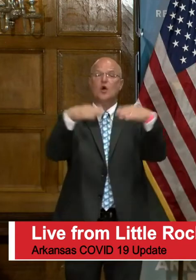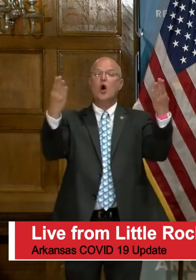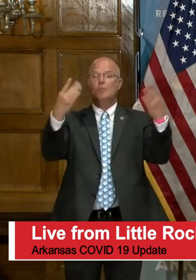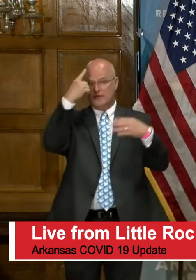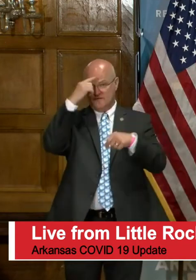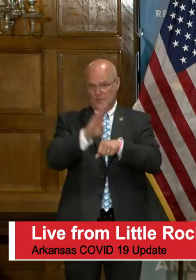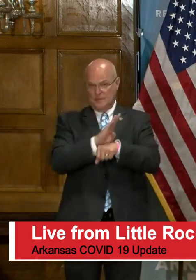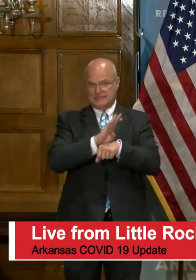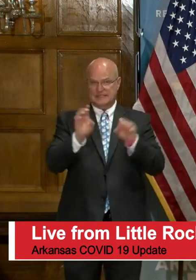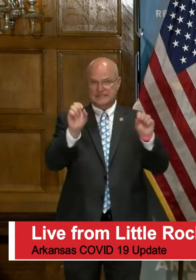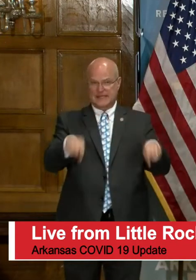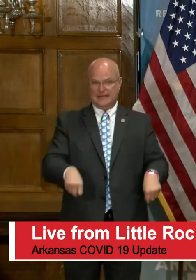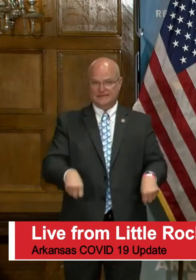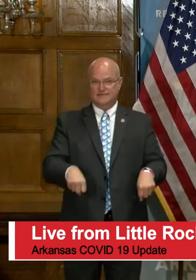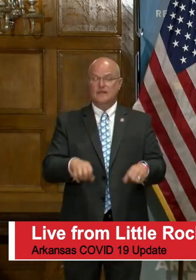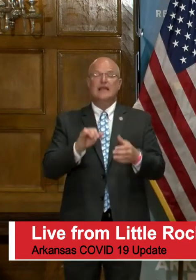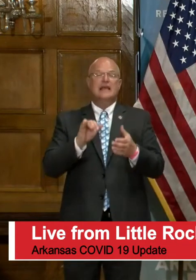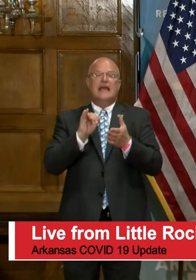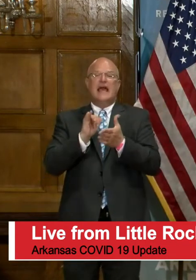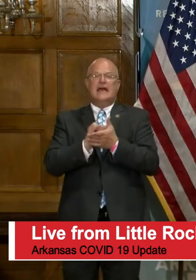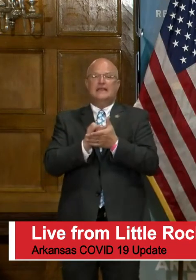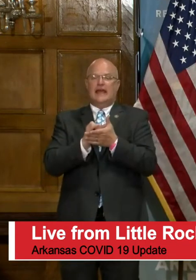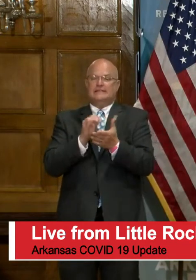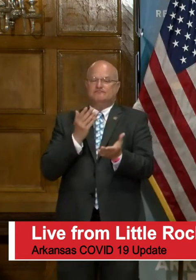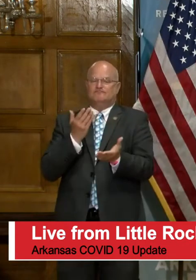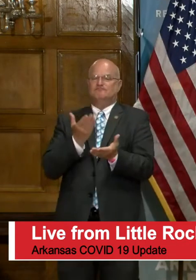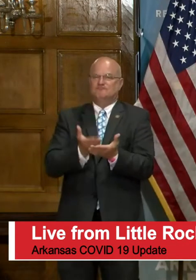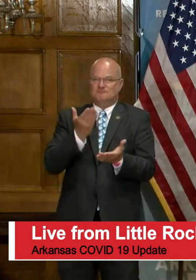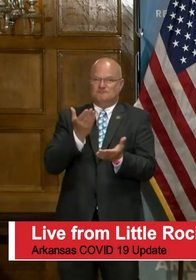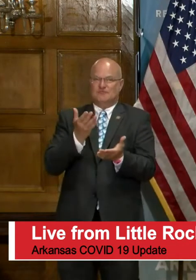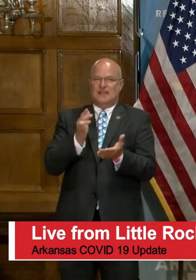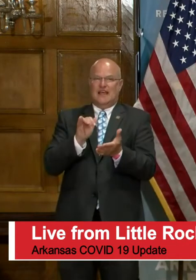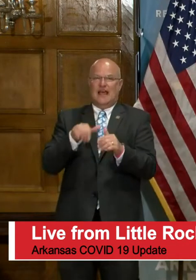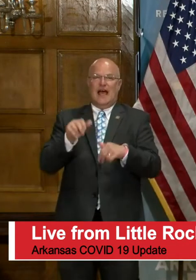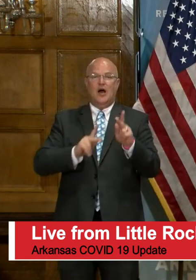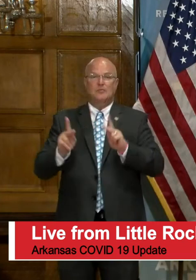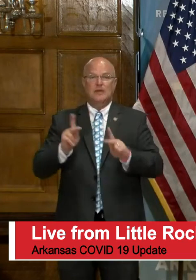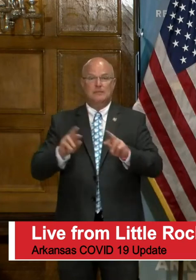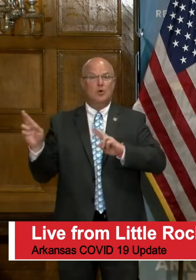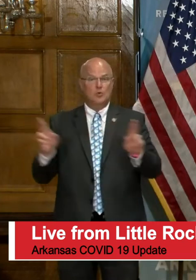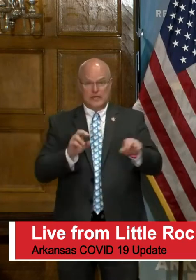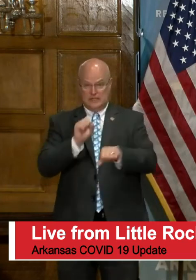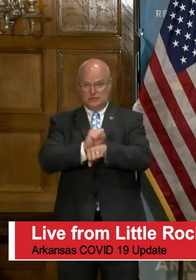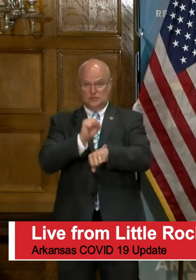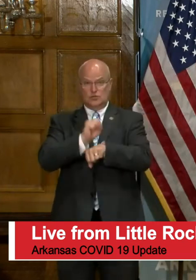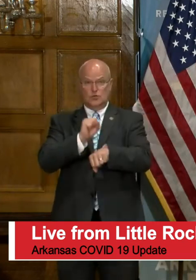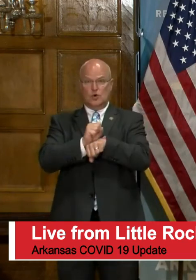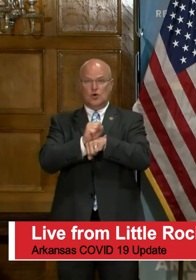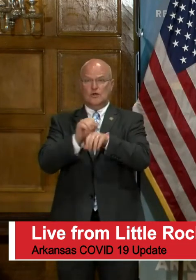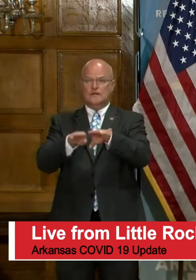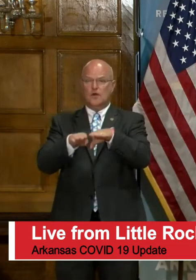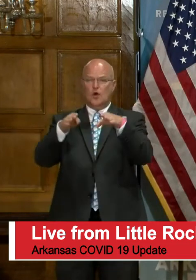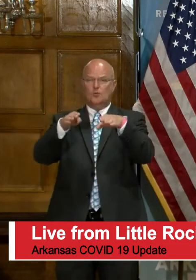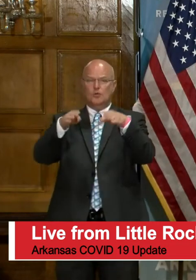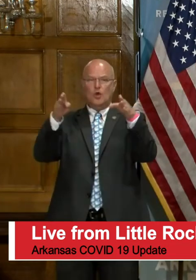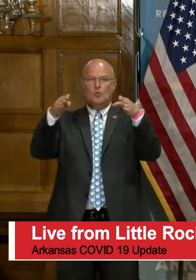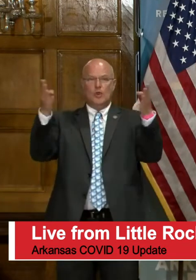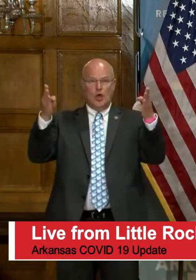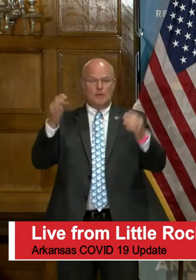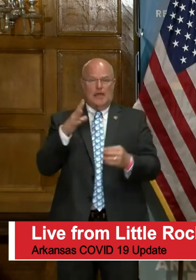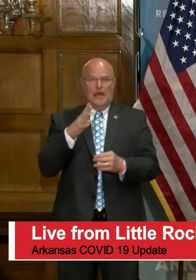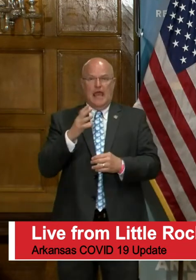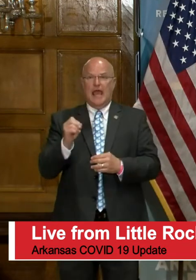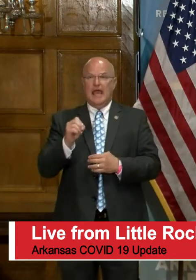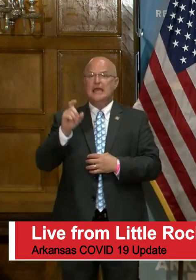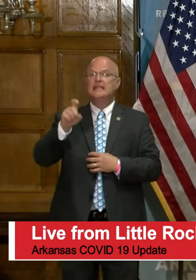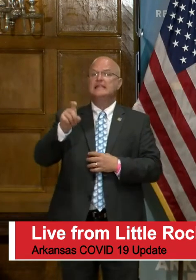open for business. And that's just a sign as to how people are ready to work. They're opening up, and